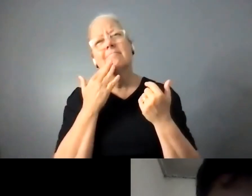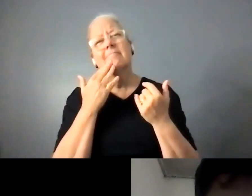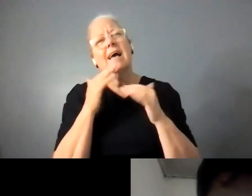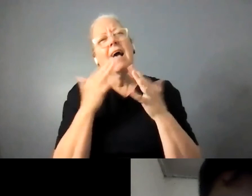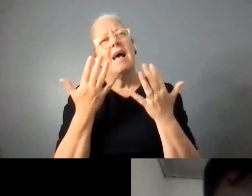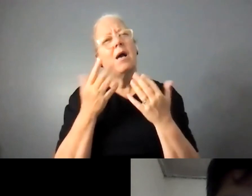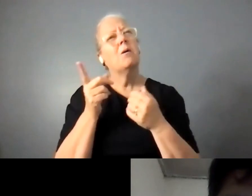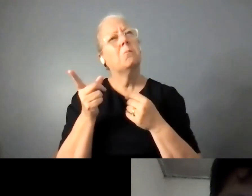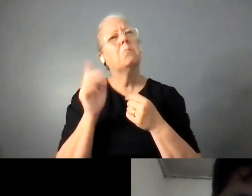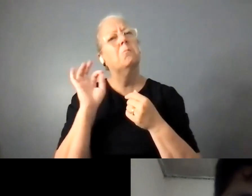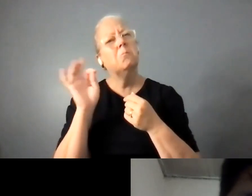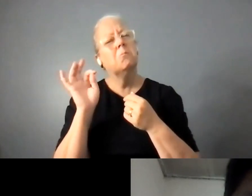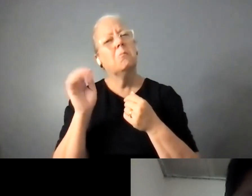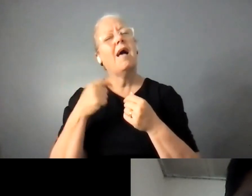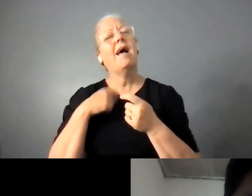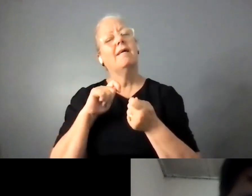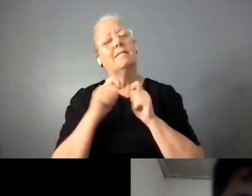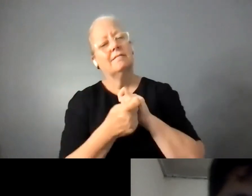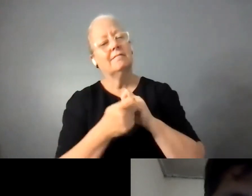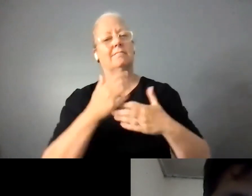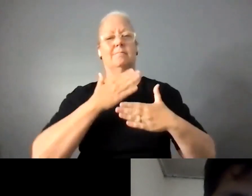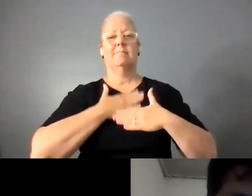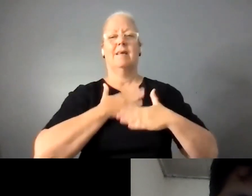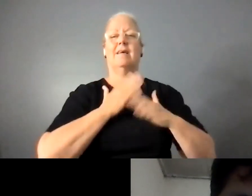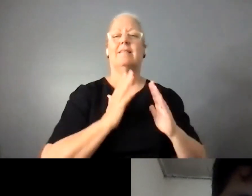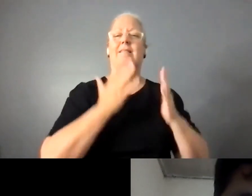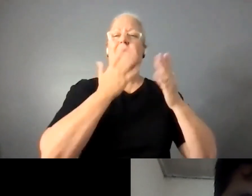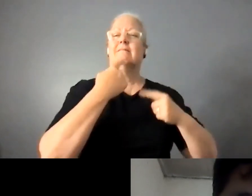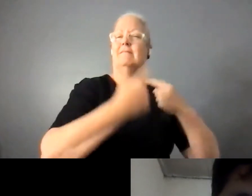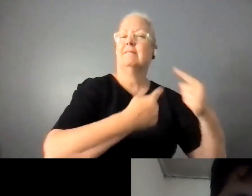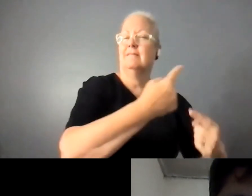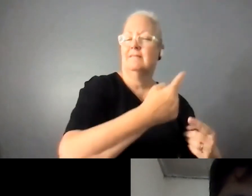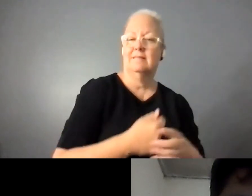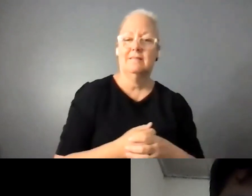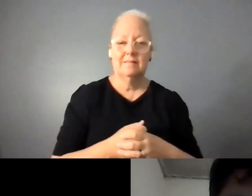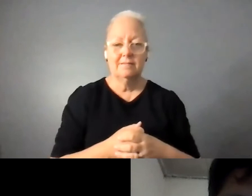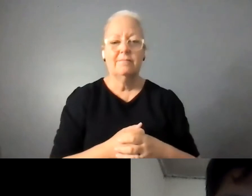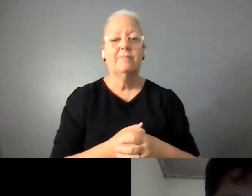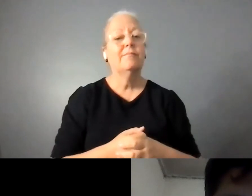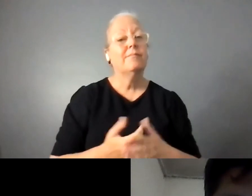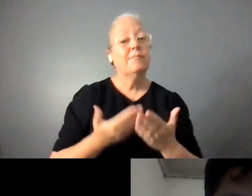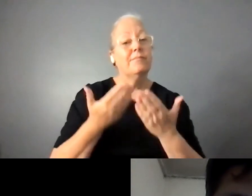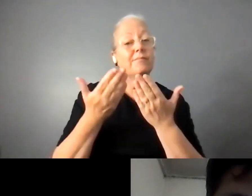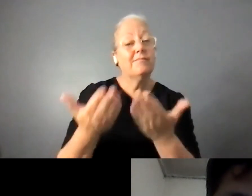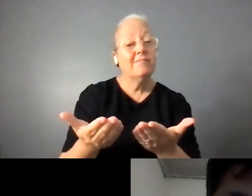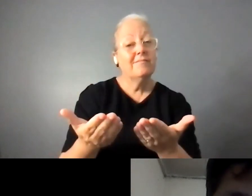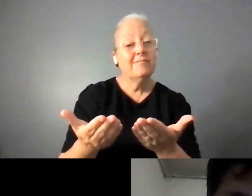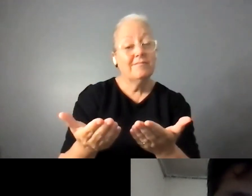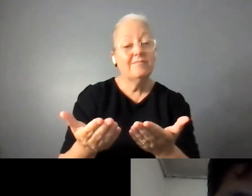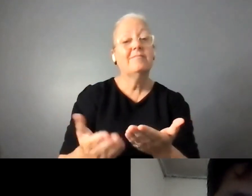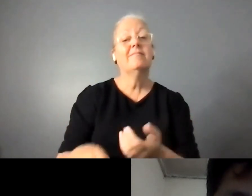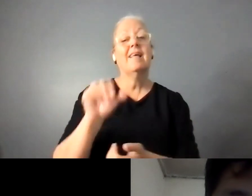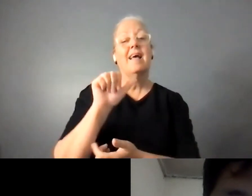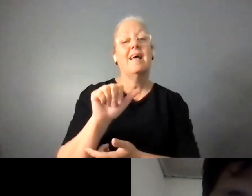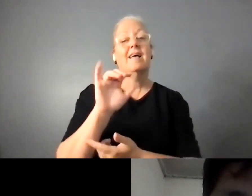these reflections. So what do you think, my dear Eileen? I would like to